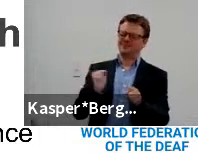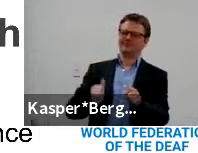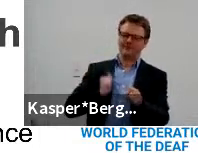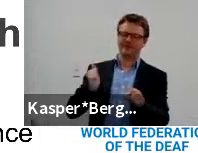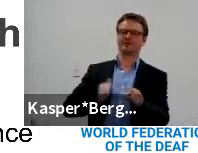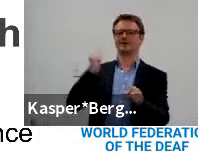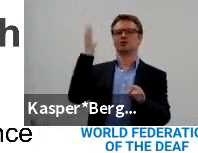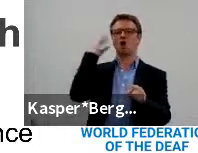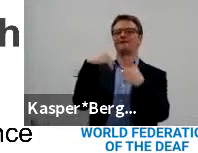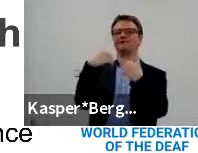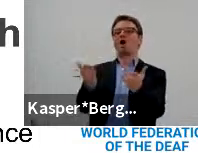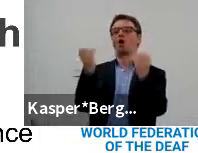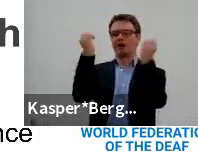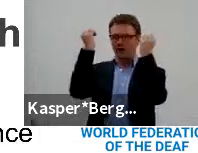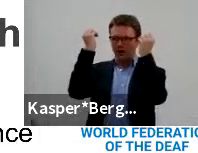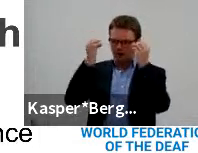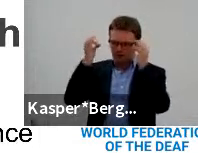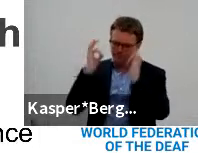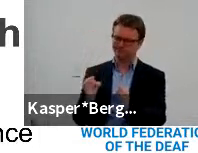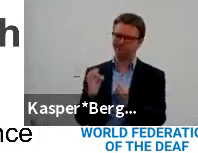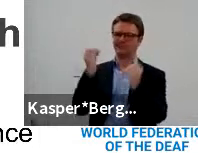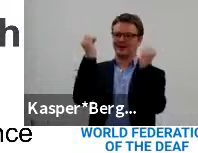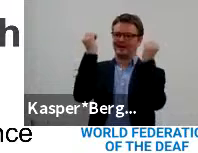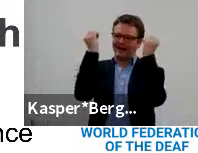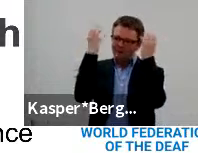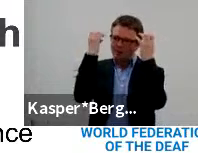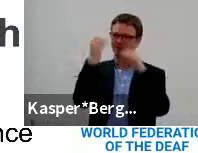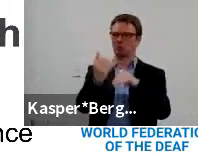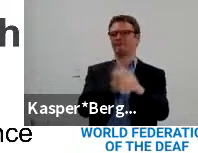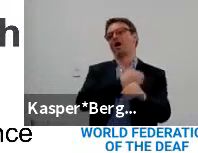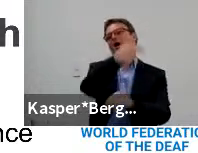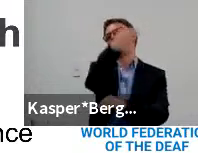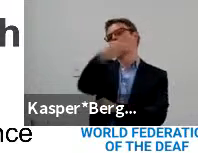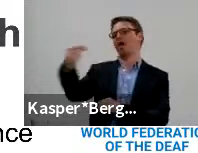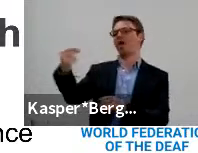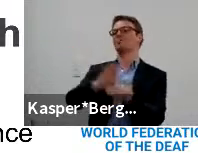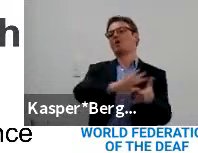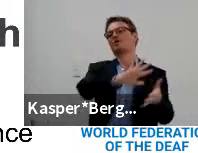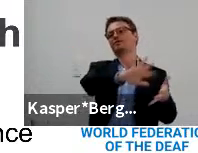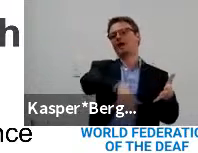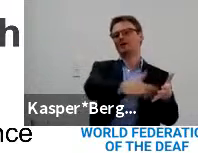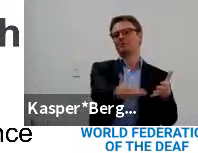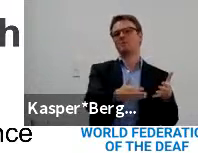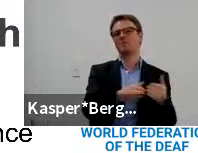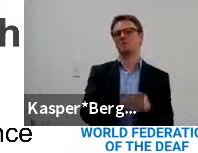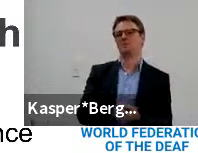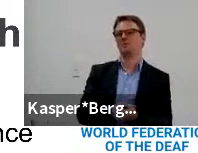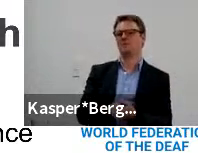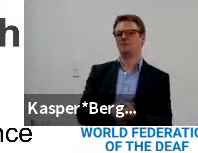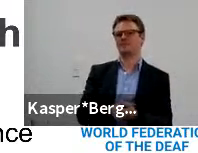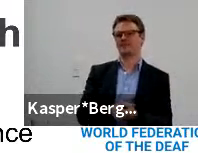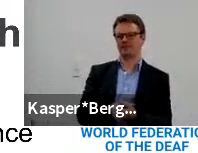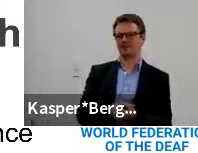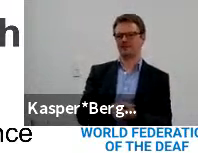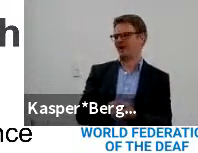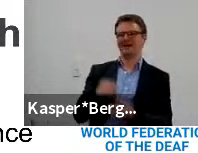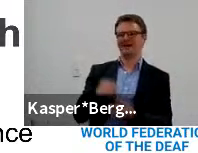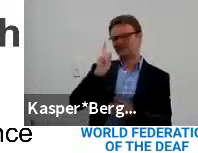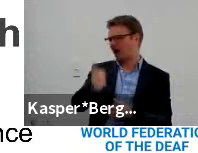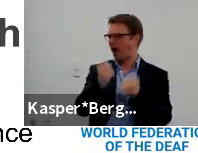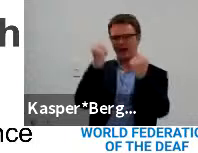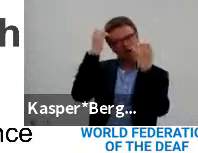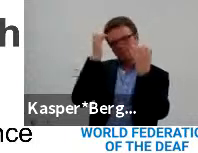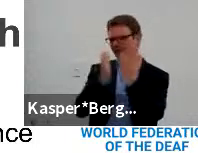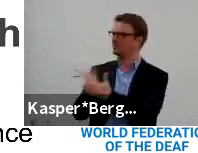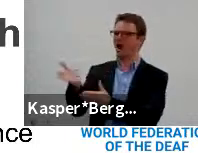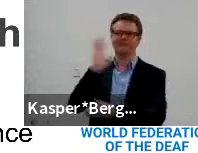it's so important that the deaf people get the right information from the healthcare authorities in